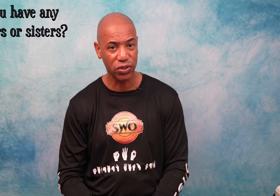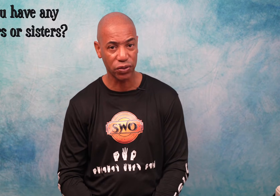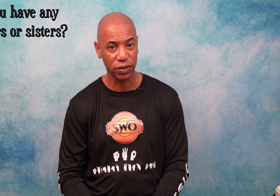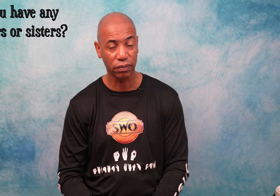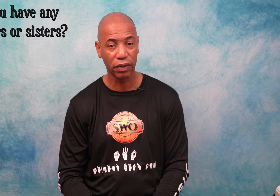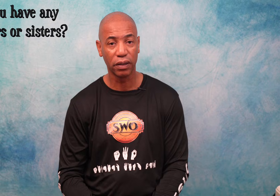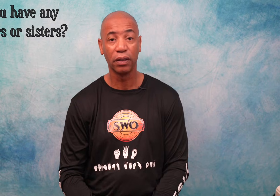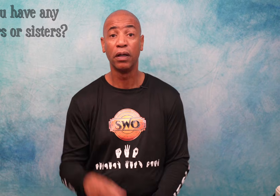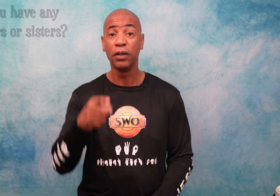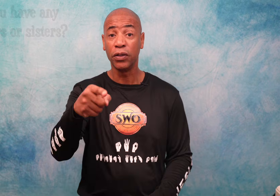sisters?